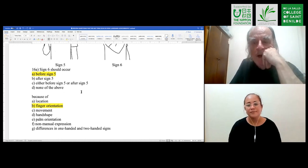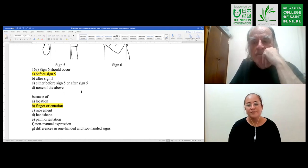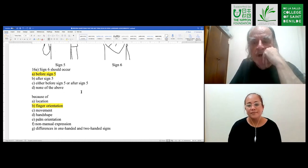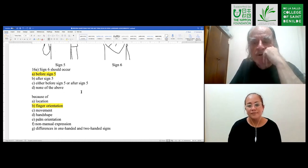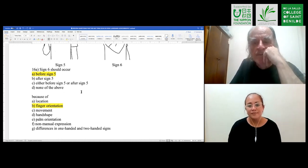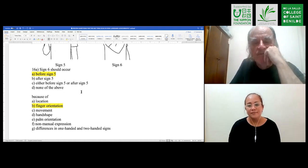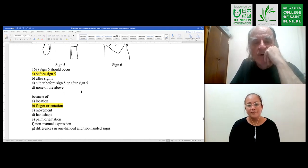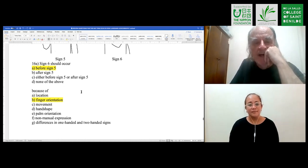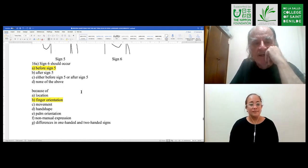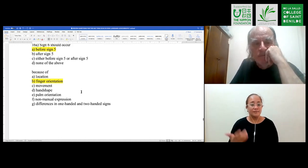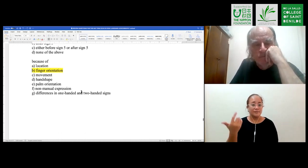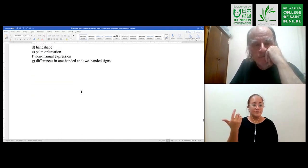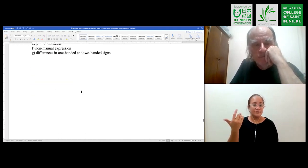Up goes before out.